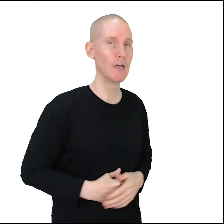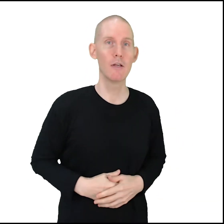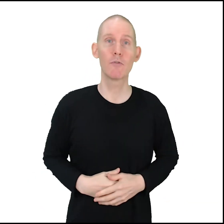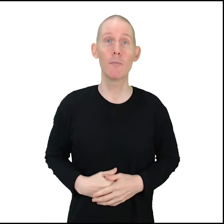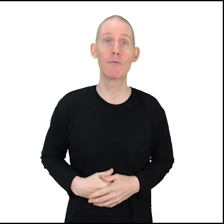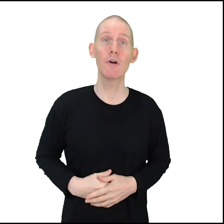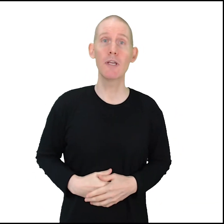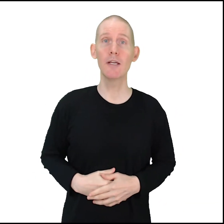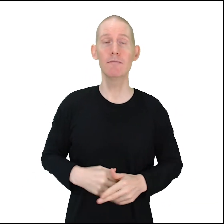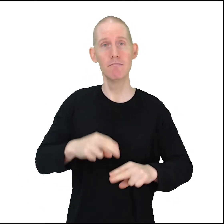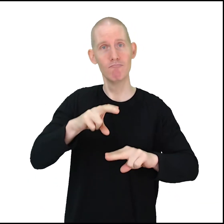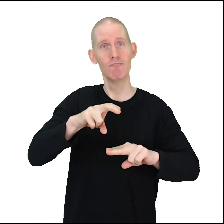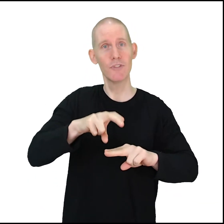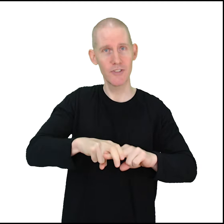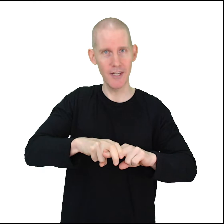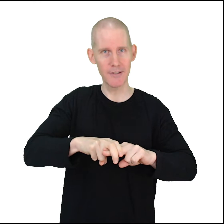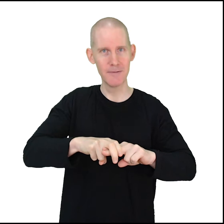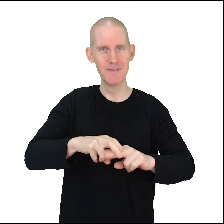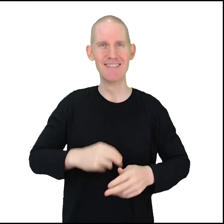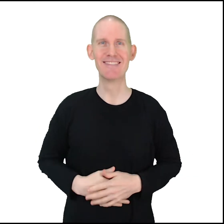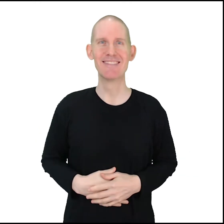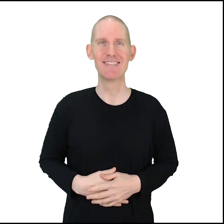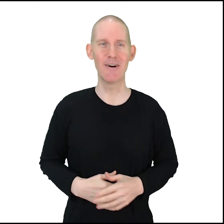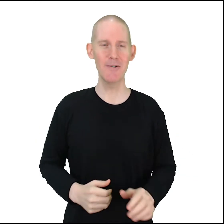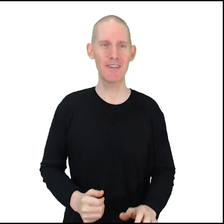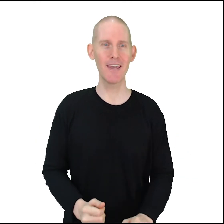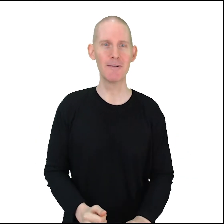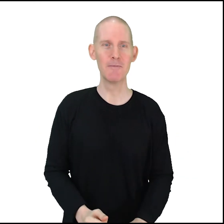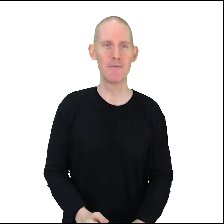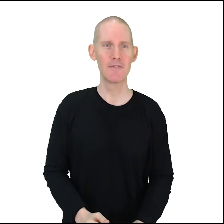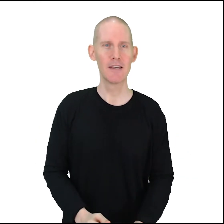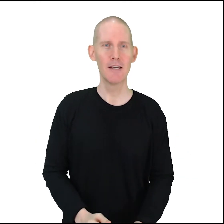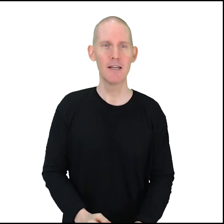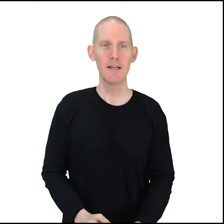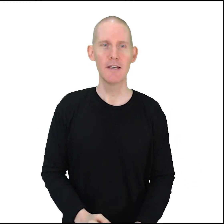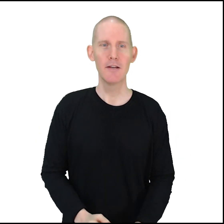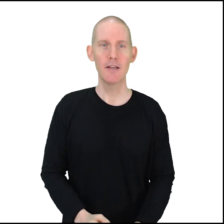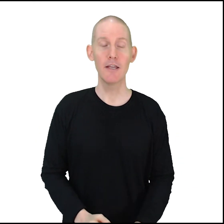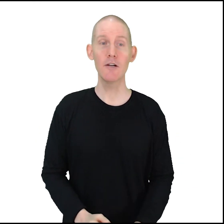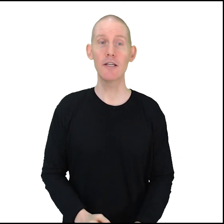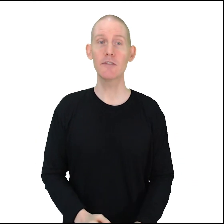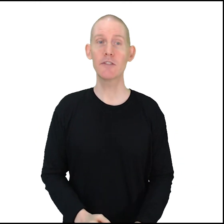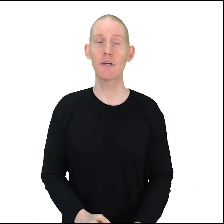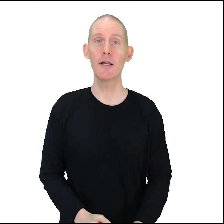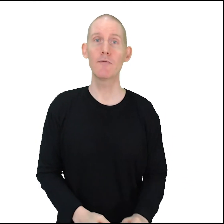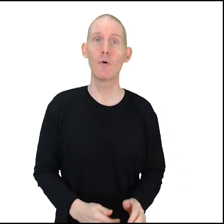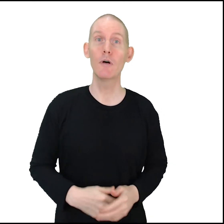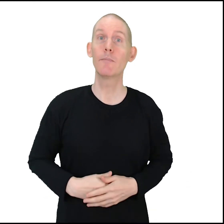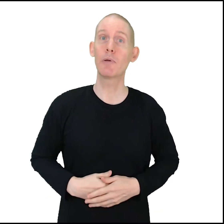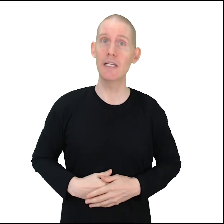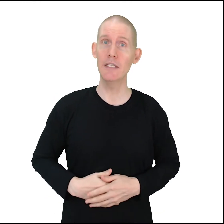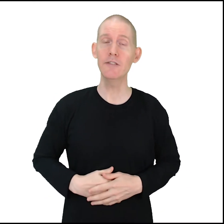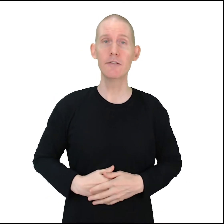From the front again, sit. Okay. Here is the sign for please.